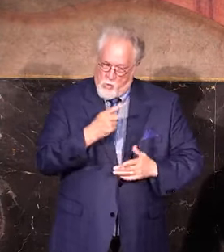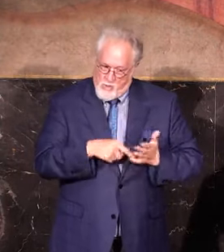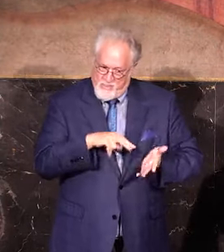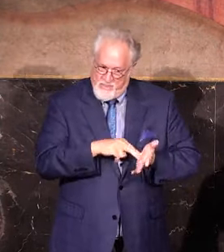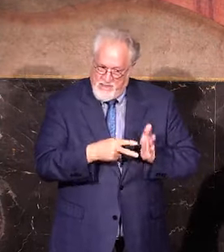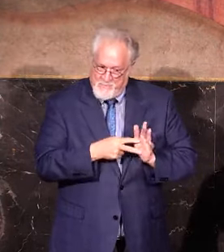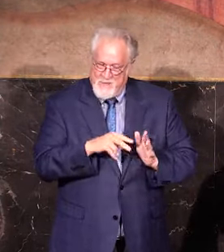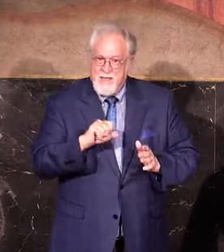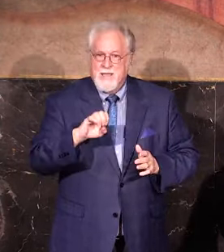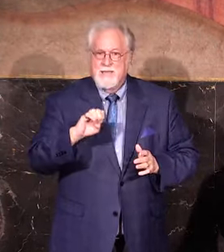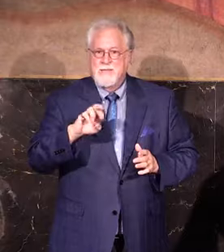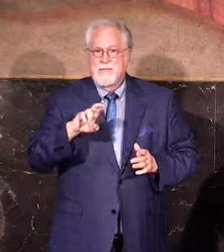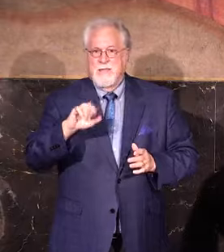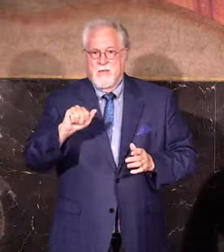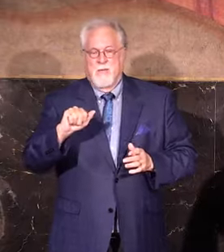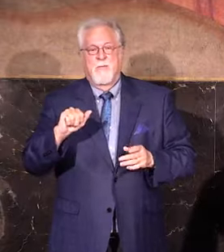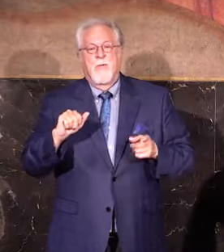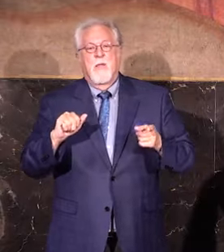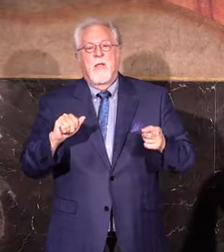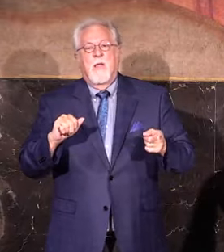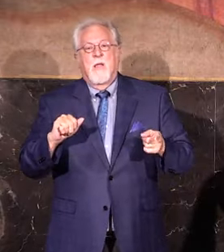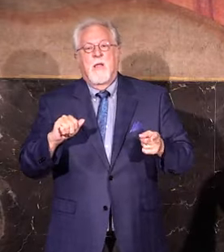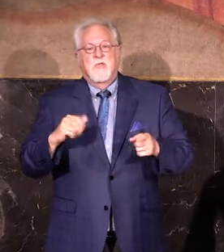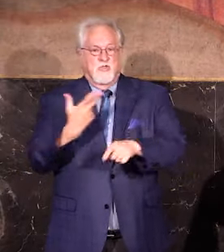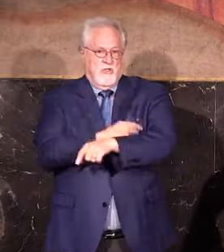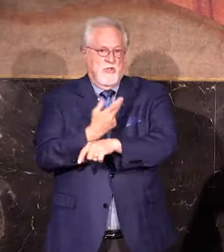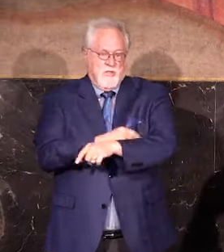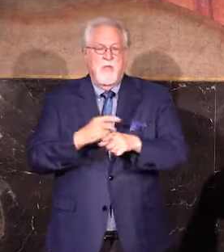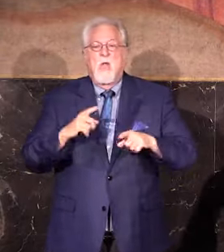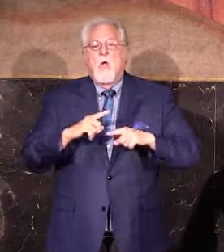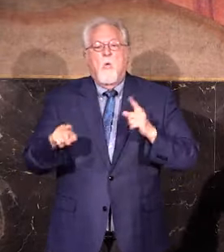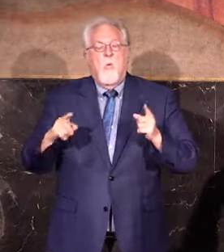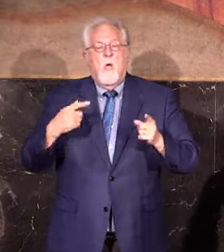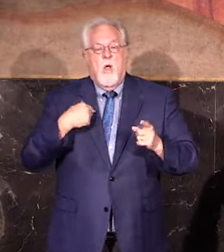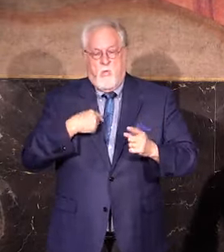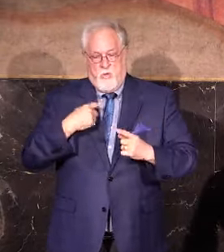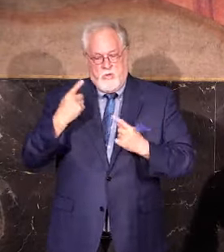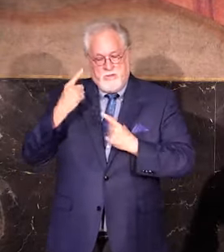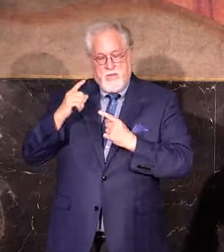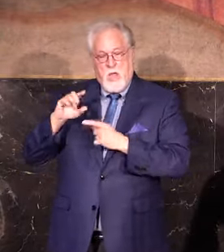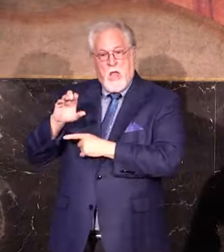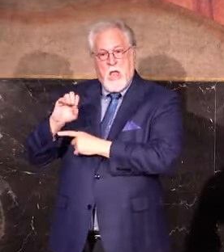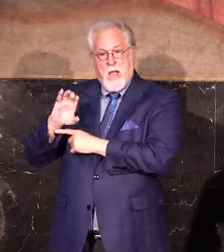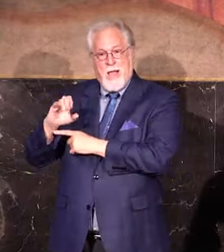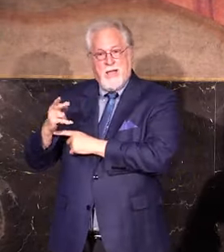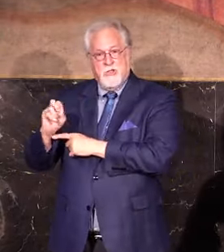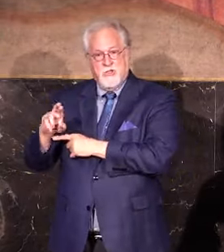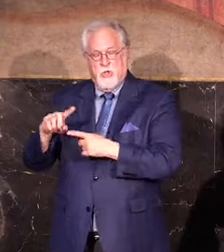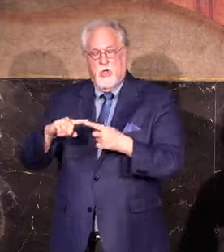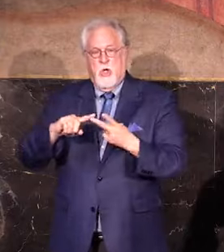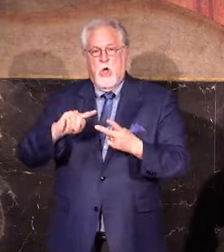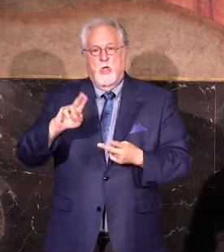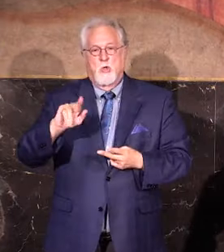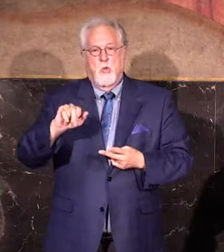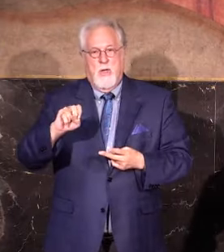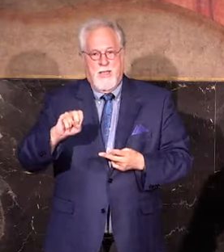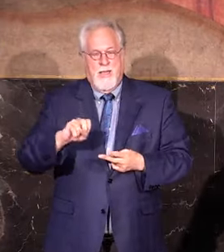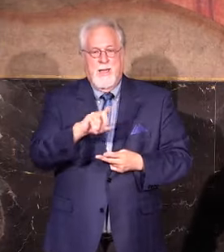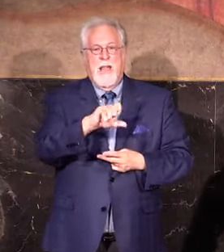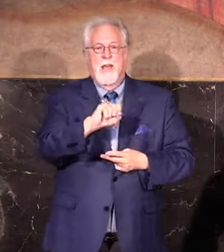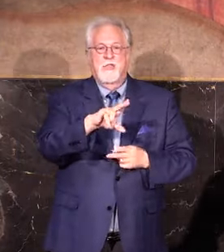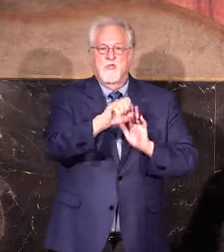means. What we are more enthusiastic about are settings like Ochsner, Tulane, LSU, and Shreveport,